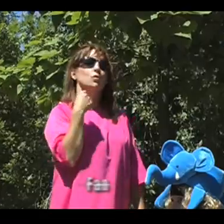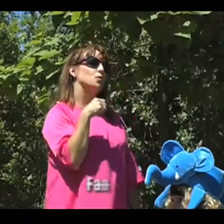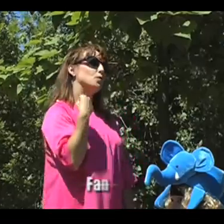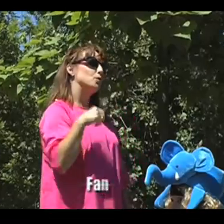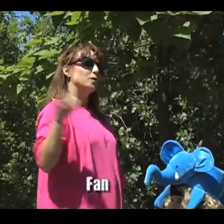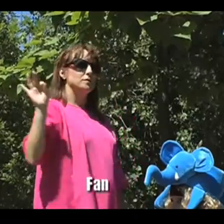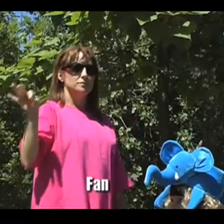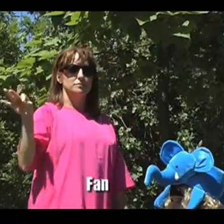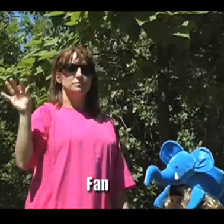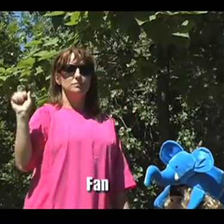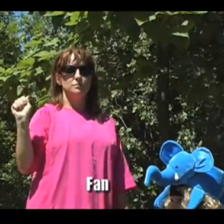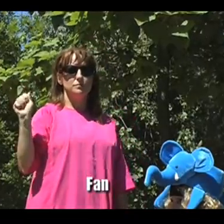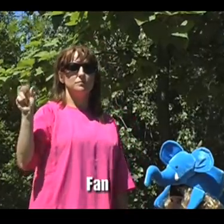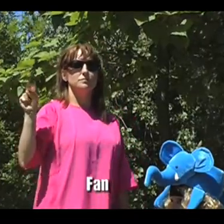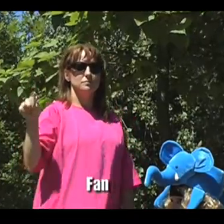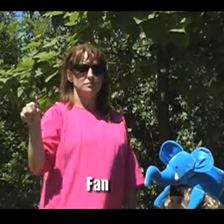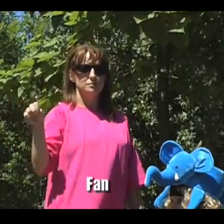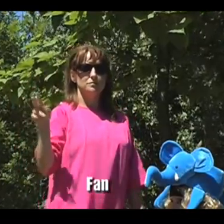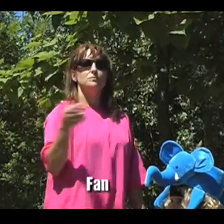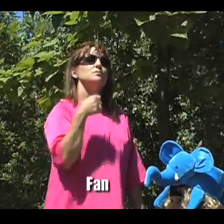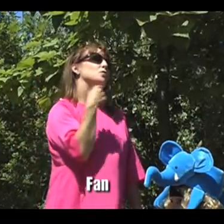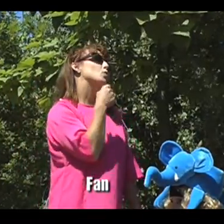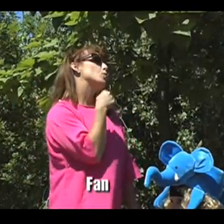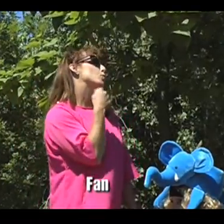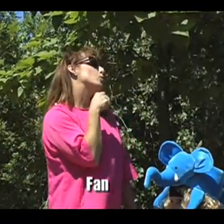It's like a fan. It's like a fan.